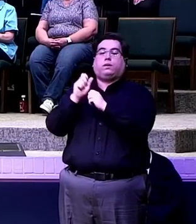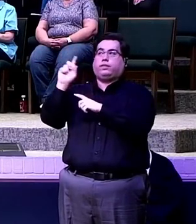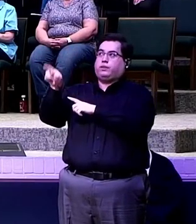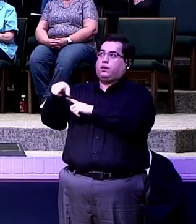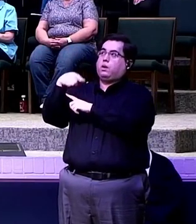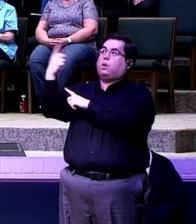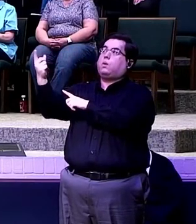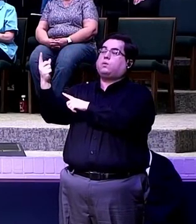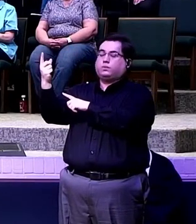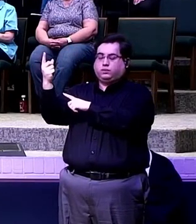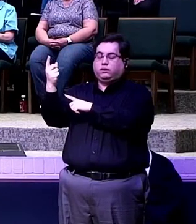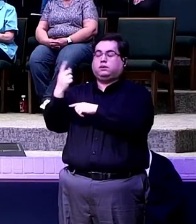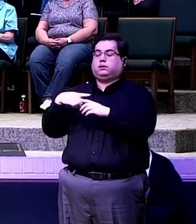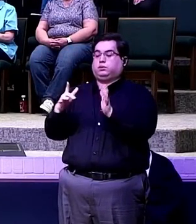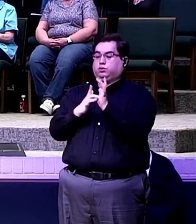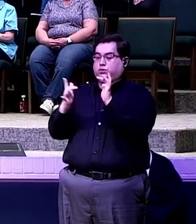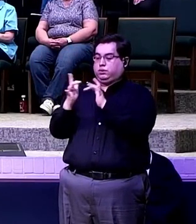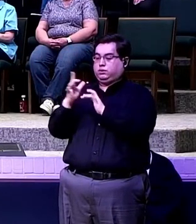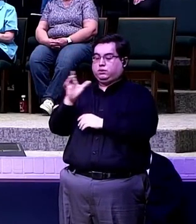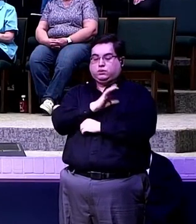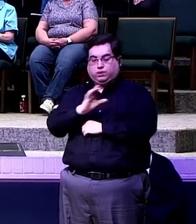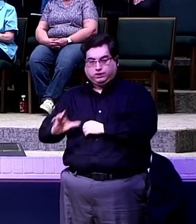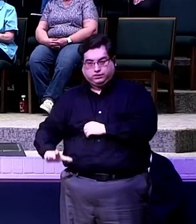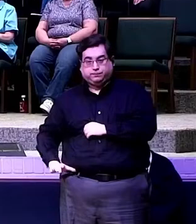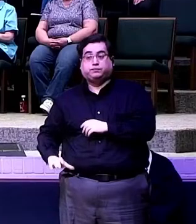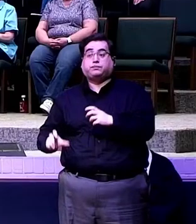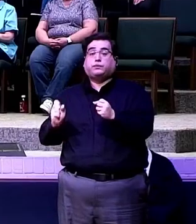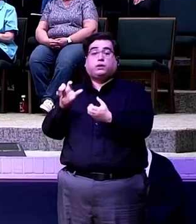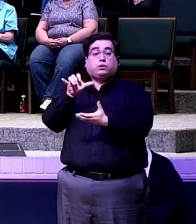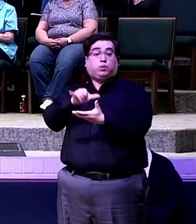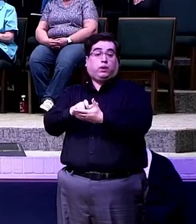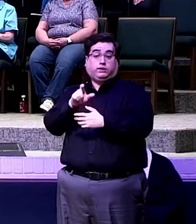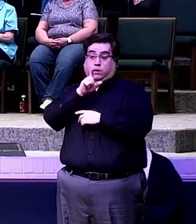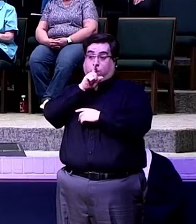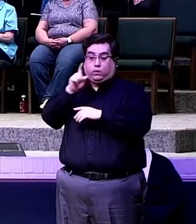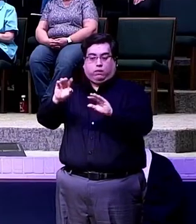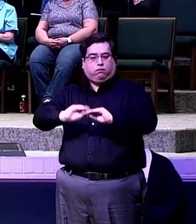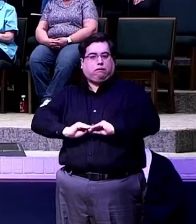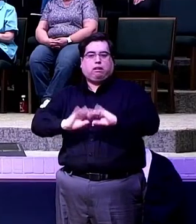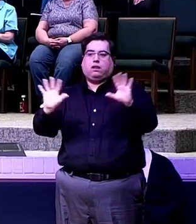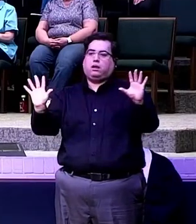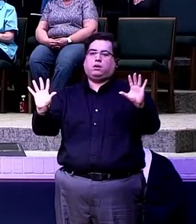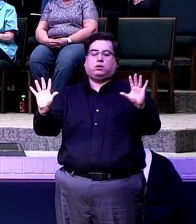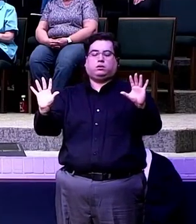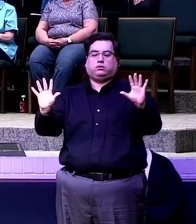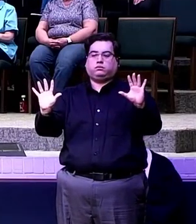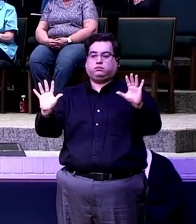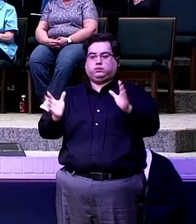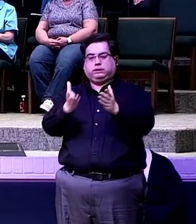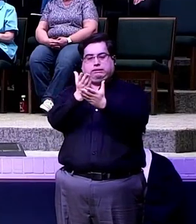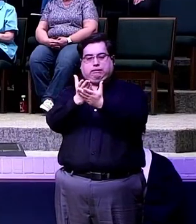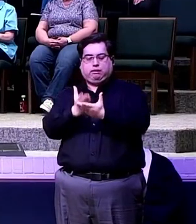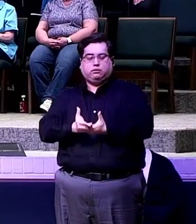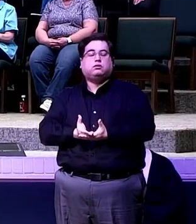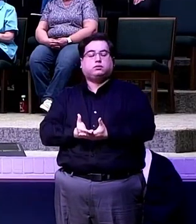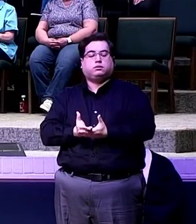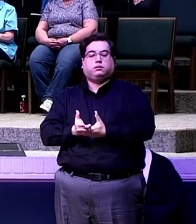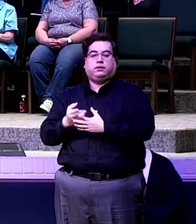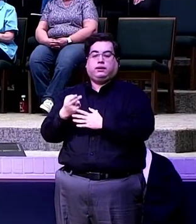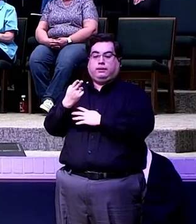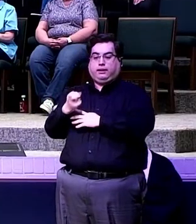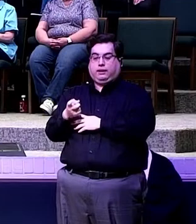begotten Jesus Christ. So that's a real clear indication that he wants